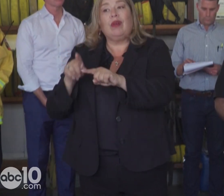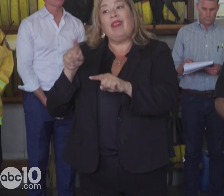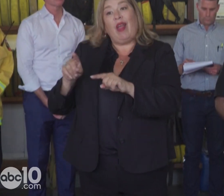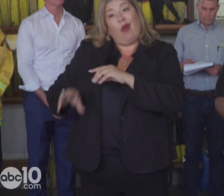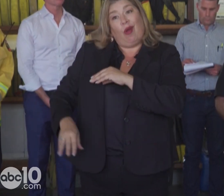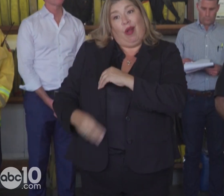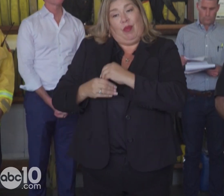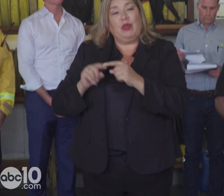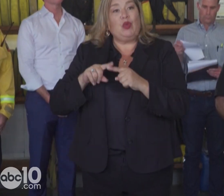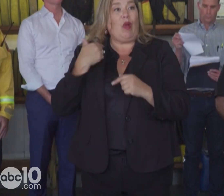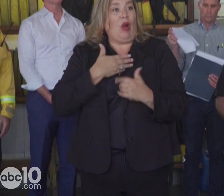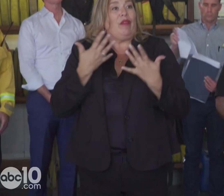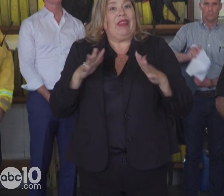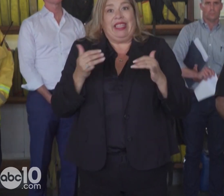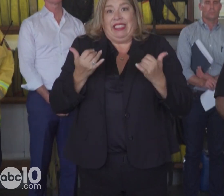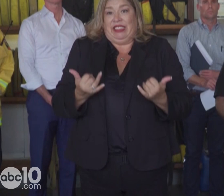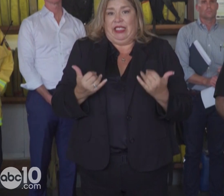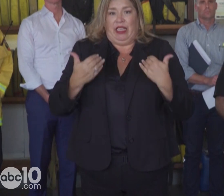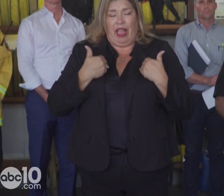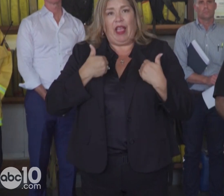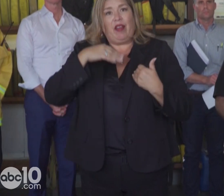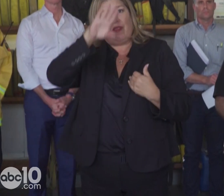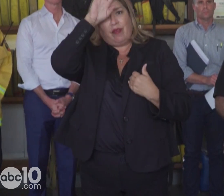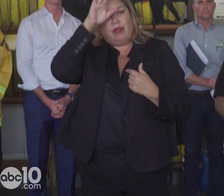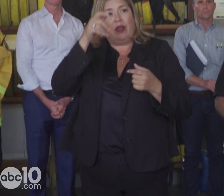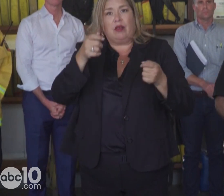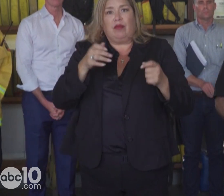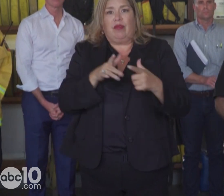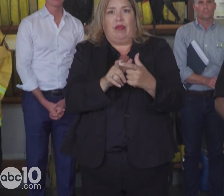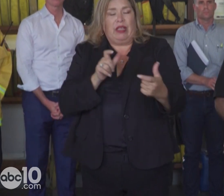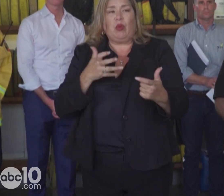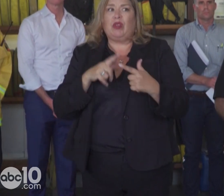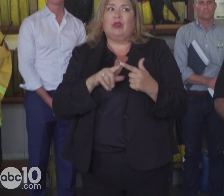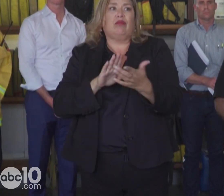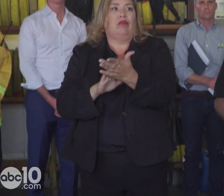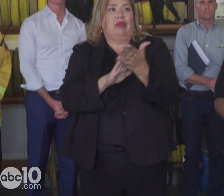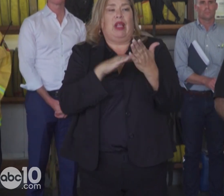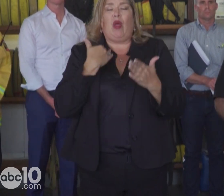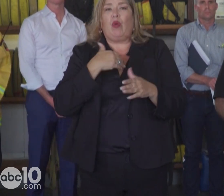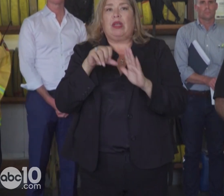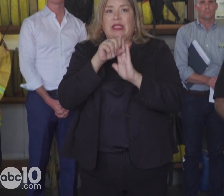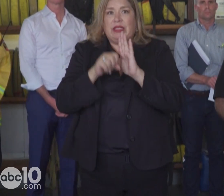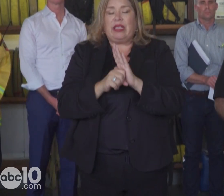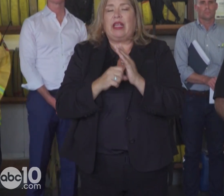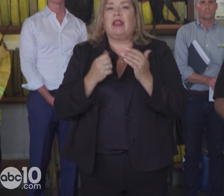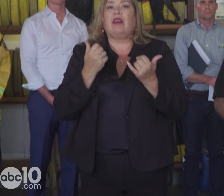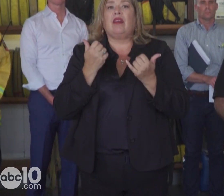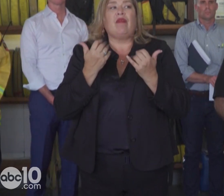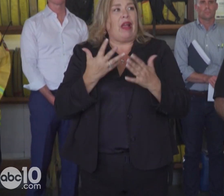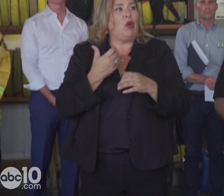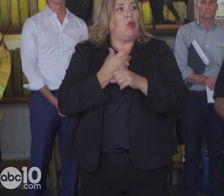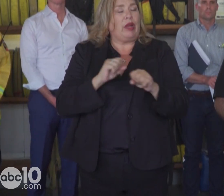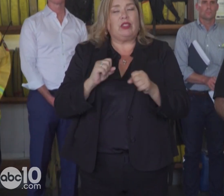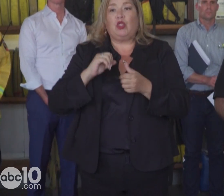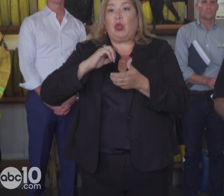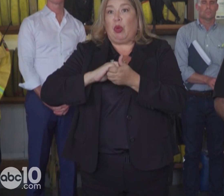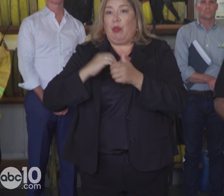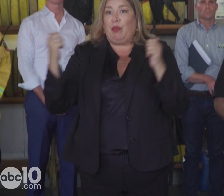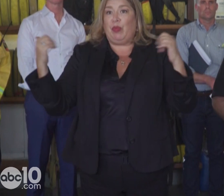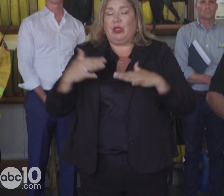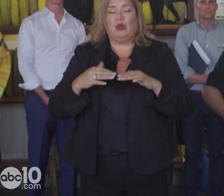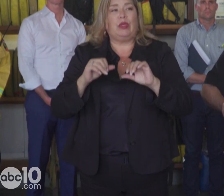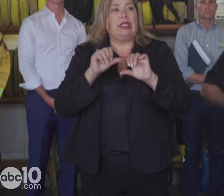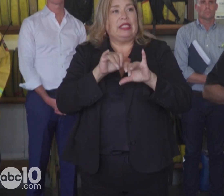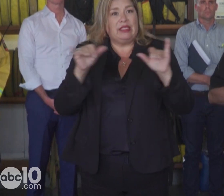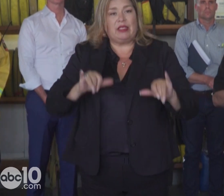the existing forces that are on the ground. And I really want to give a shout out to our state fire and rescue mutual aid system, our local